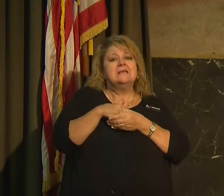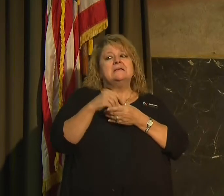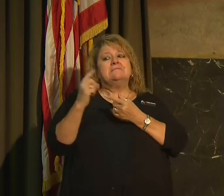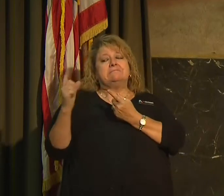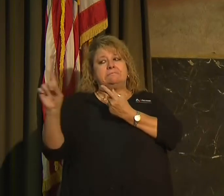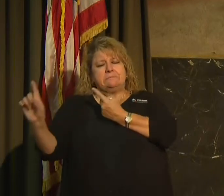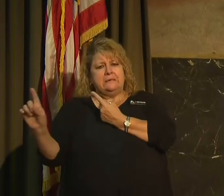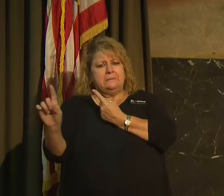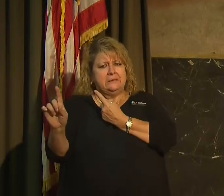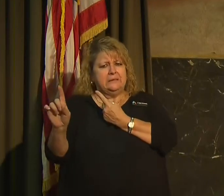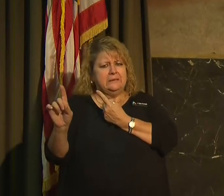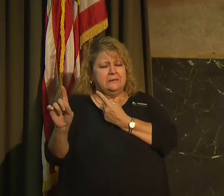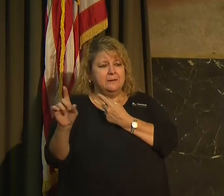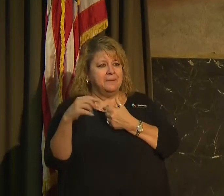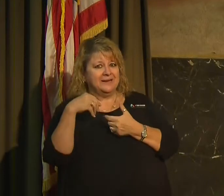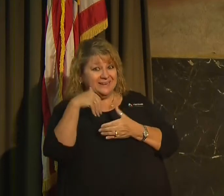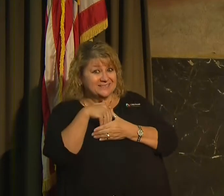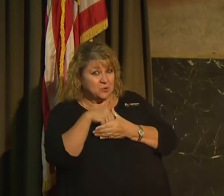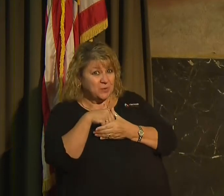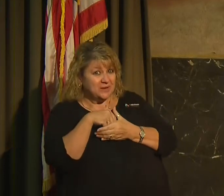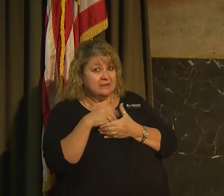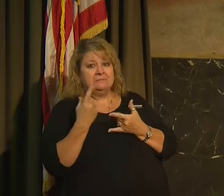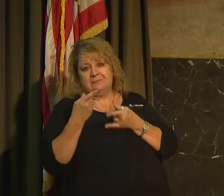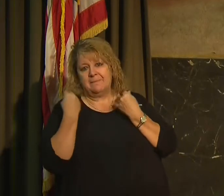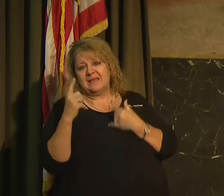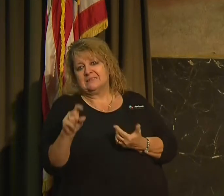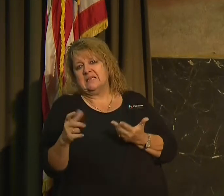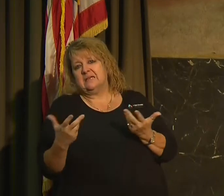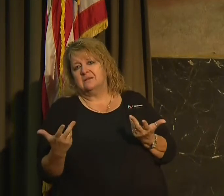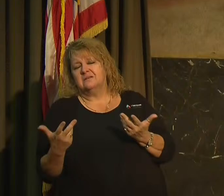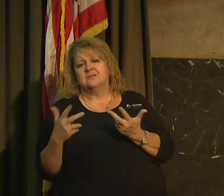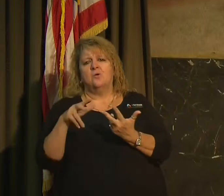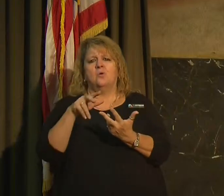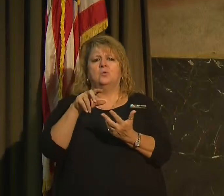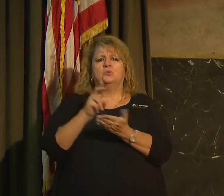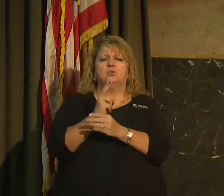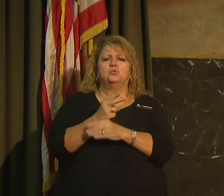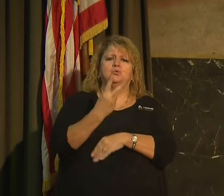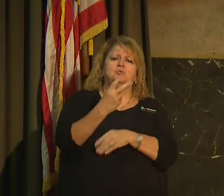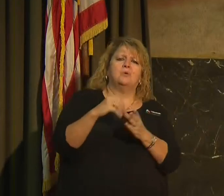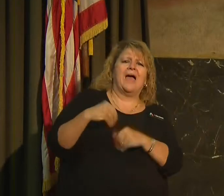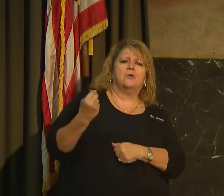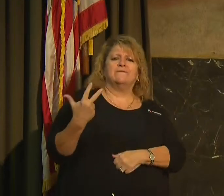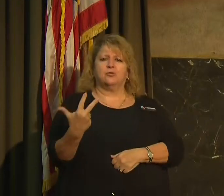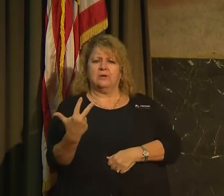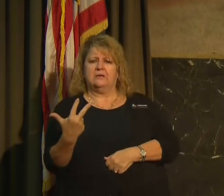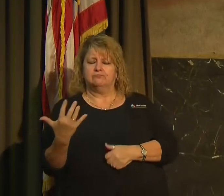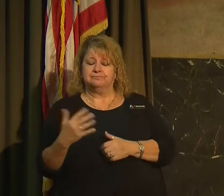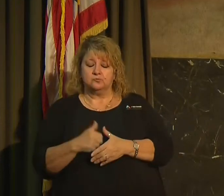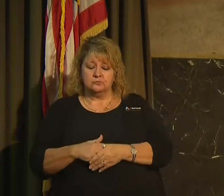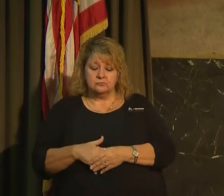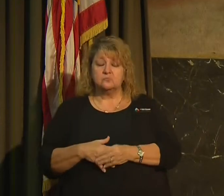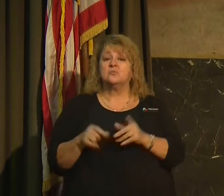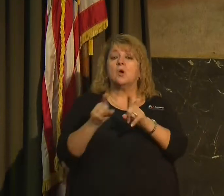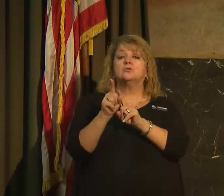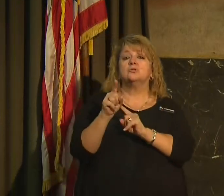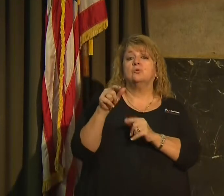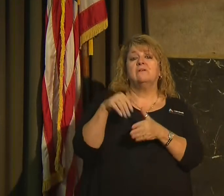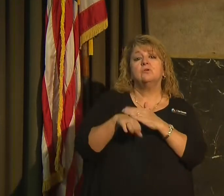mask. I also ask all Louisianans to make sure that they are considerate of businesses and other settings